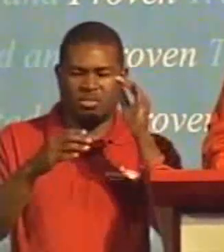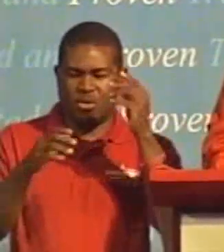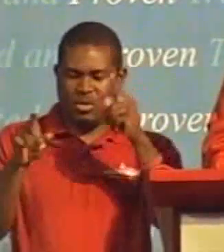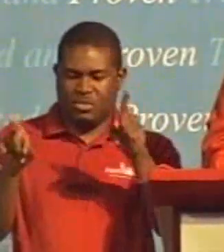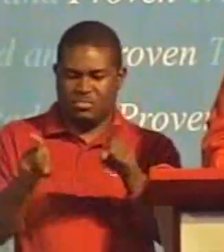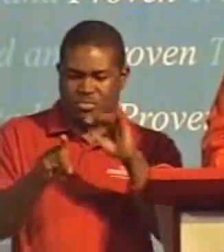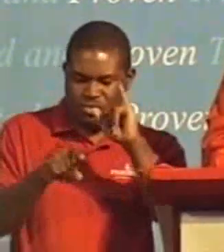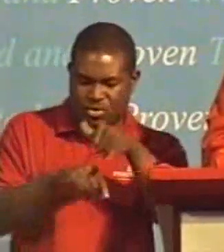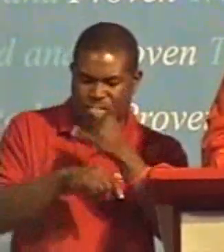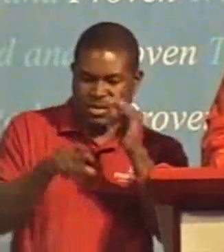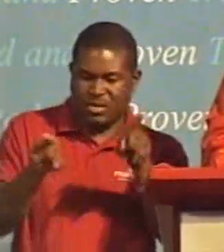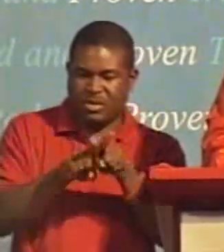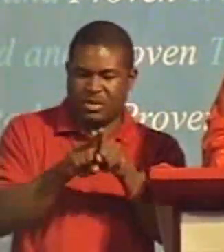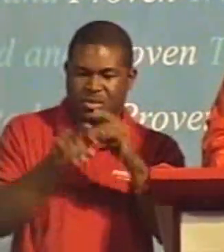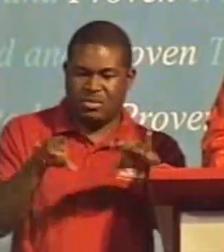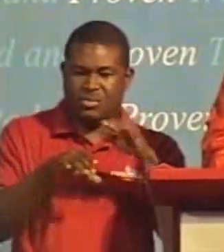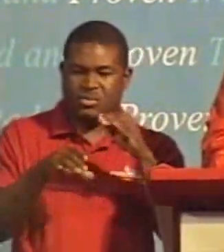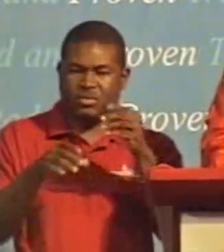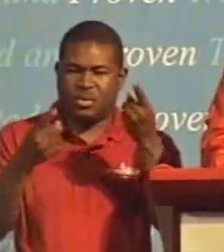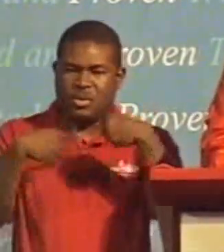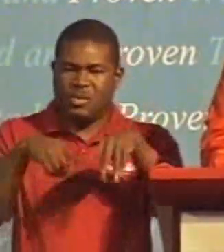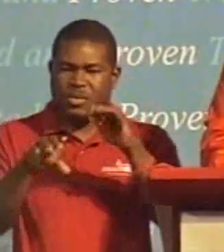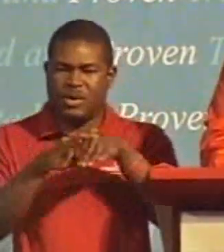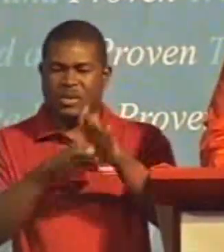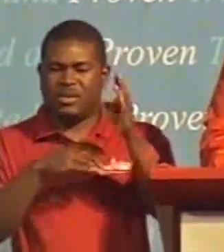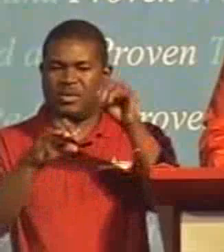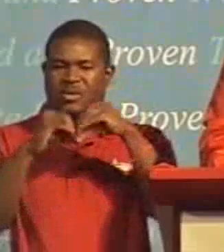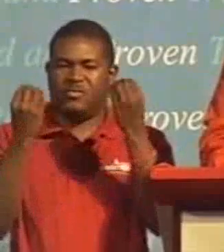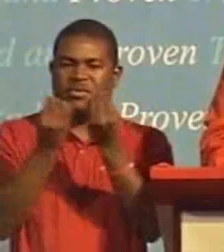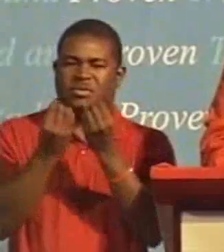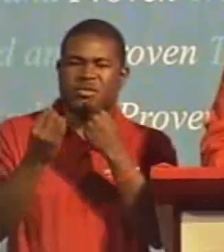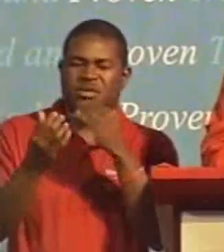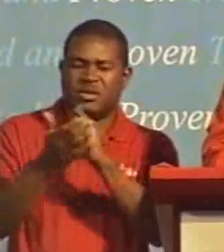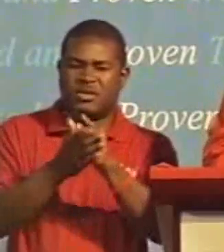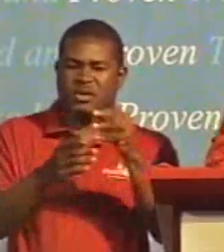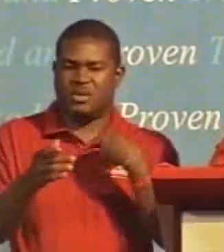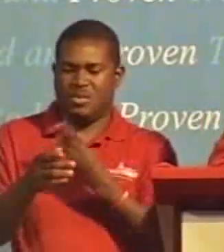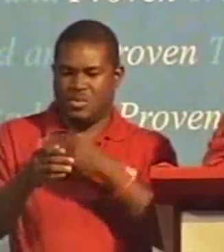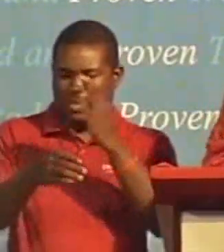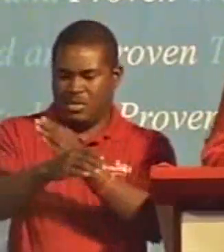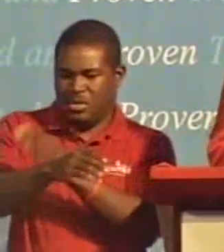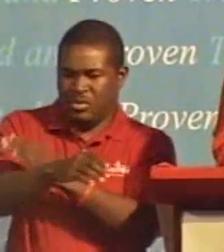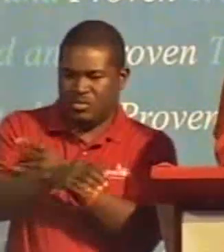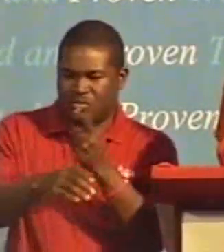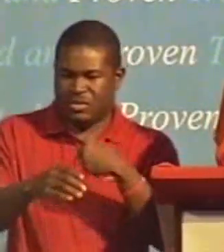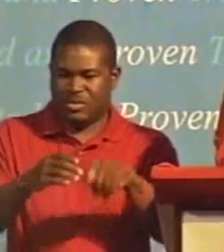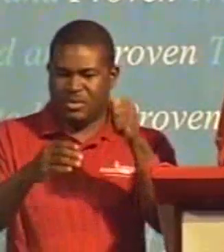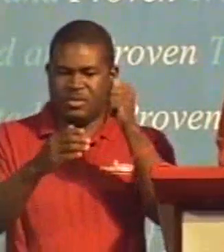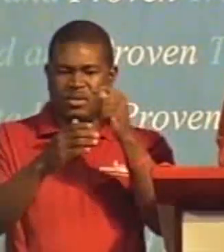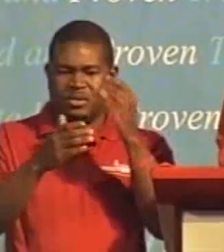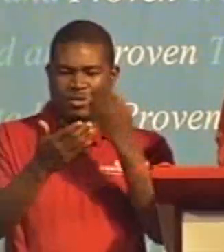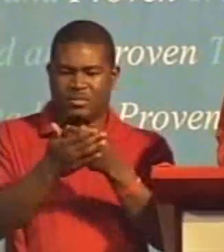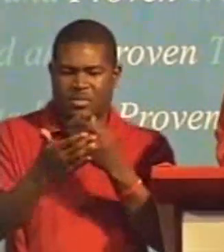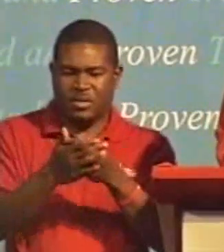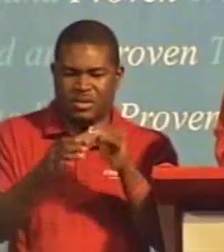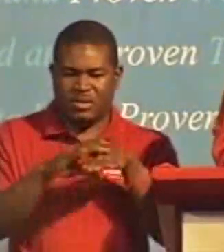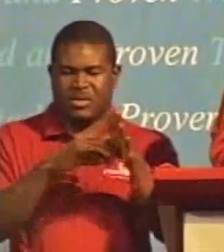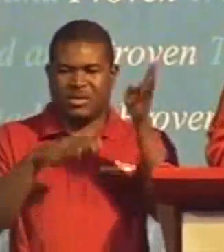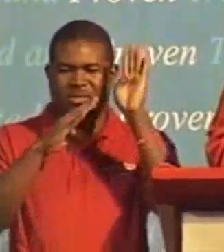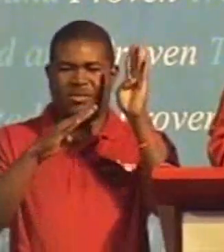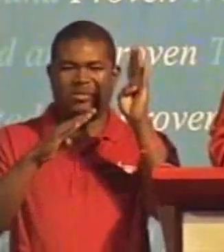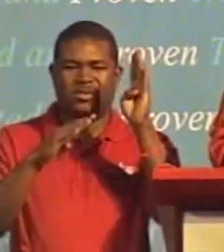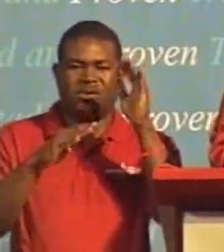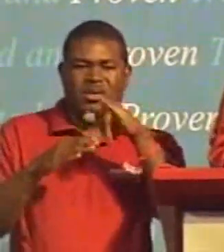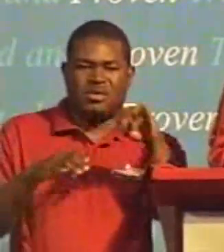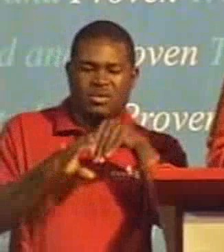in office. They complained that we increased the national debt of the Bahamas. But listen to this. They're in the